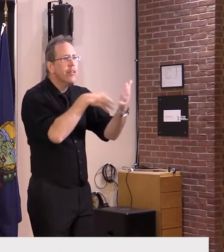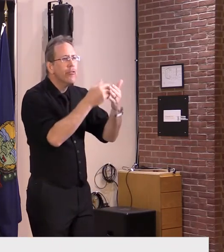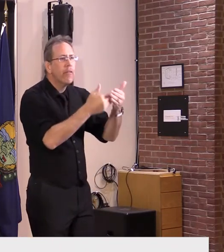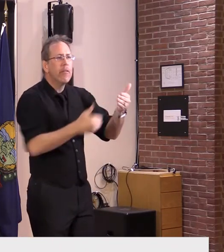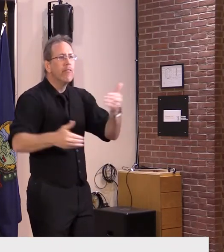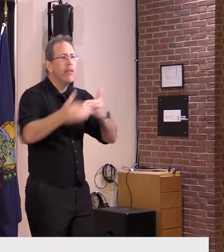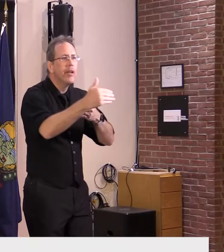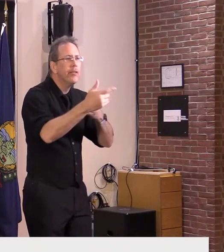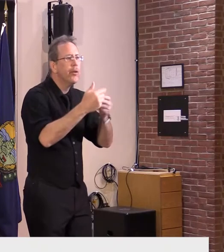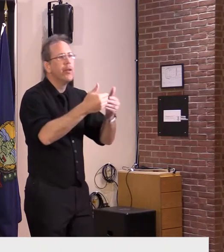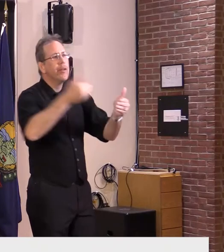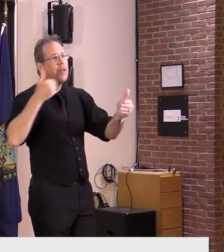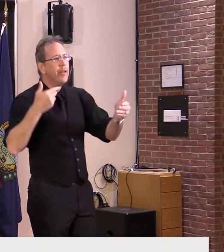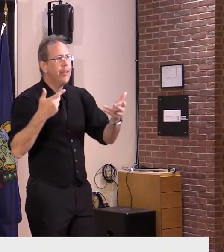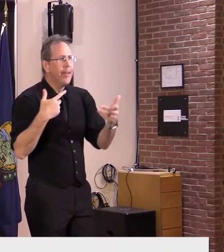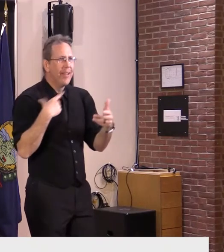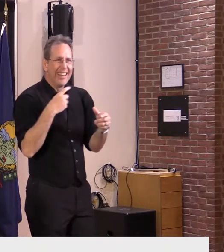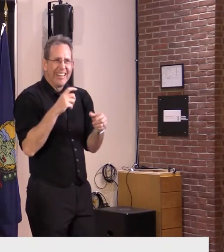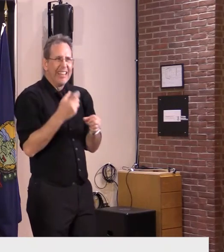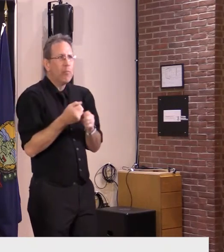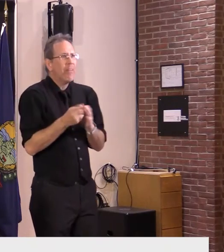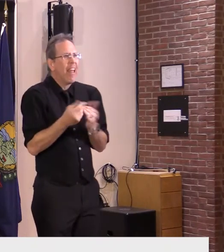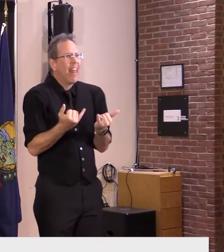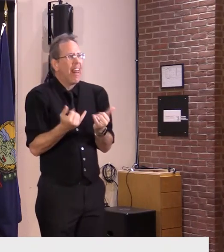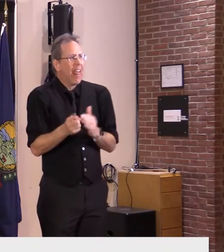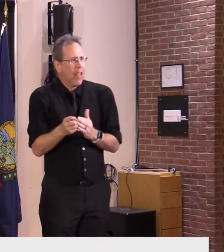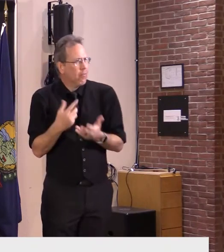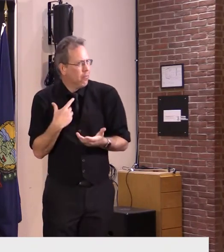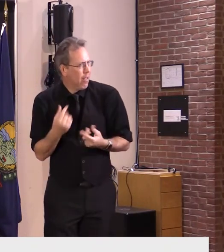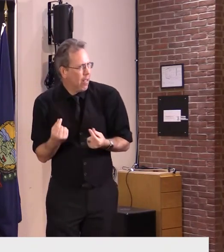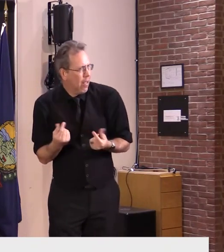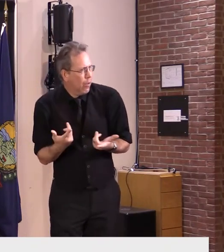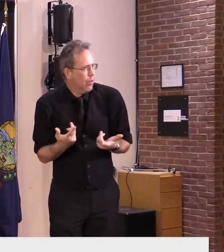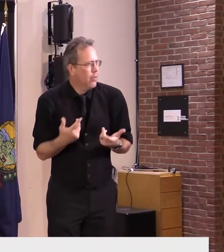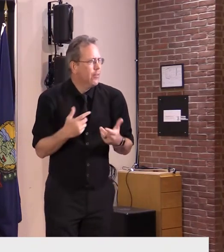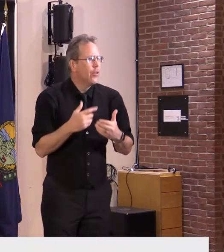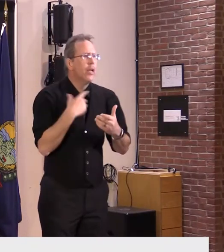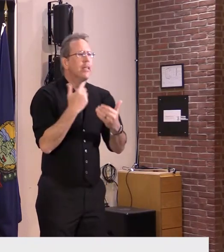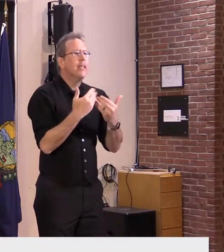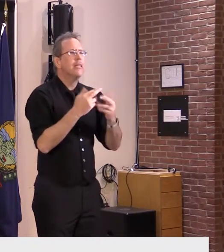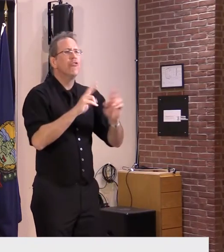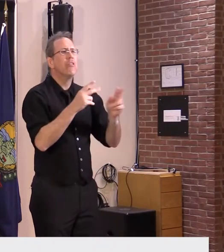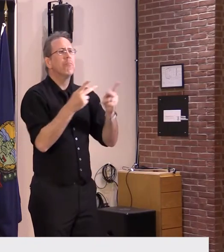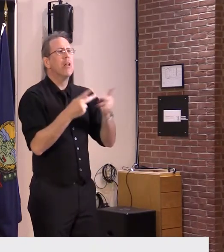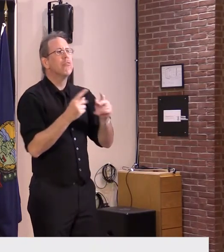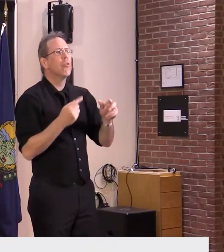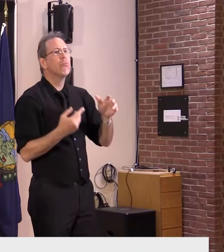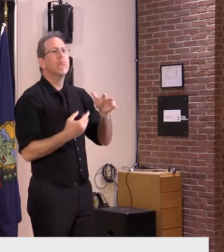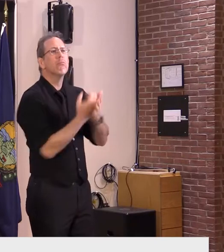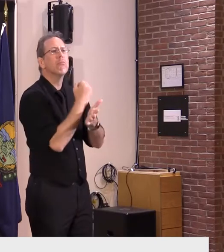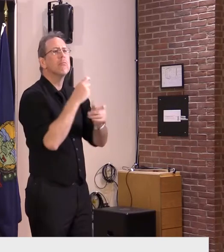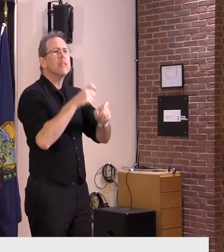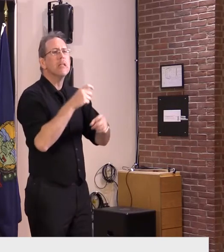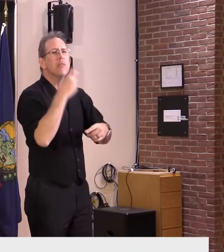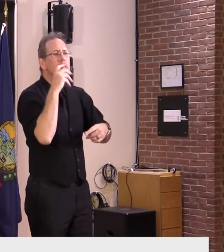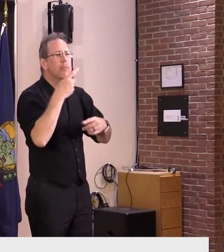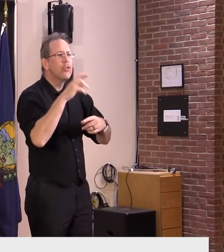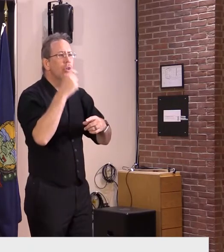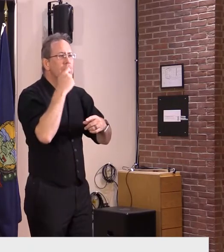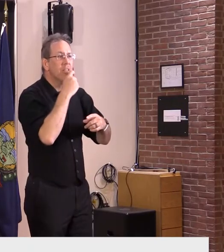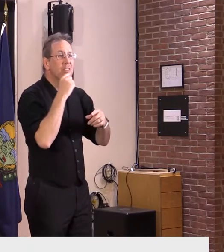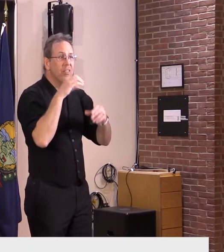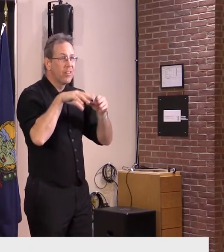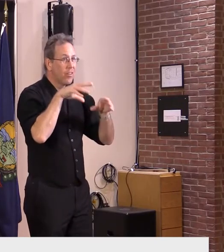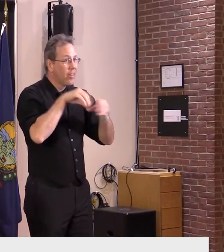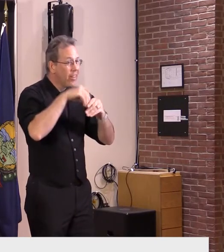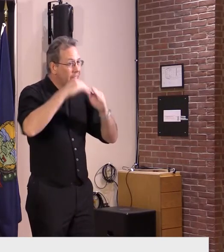of appointments. Is there a convenient place for people to find PCR tests within 72 hours of leaving on a flight?